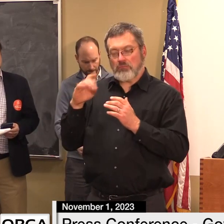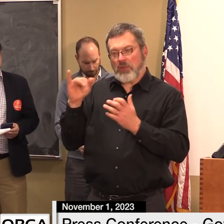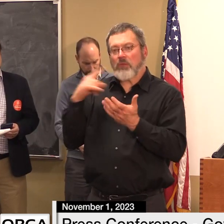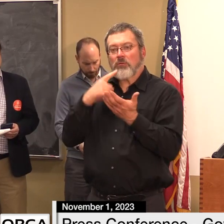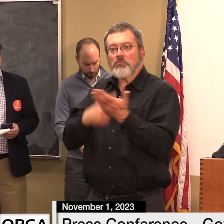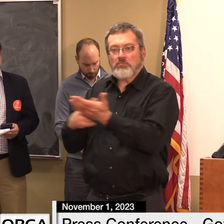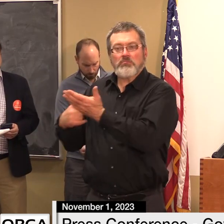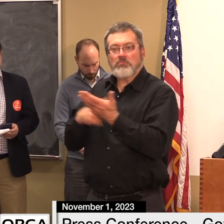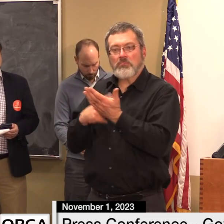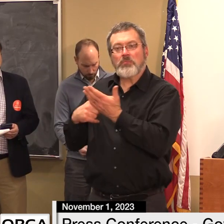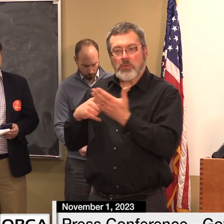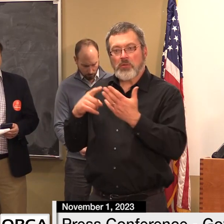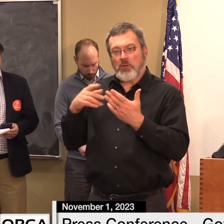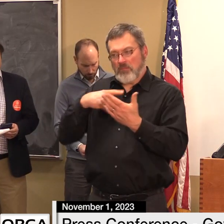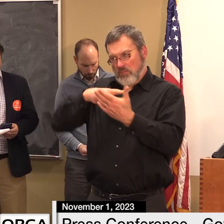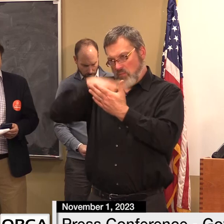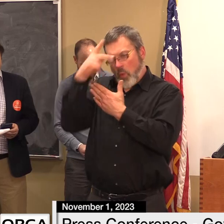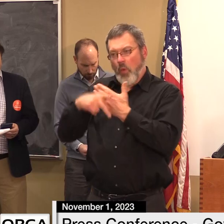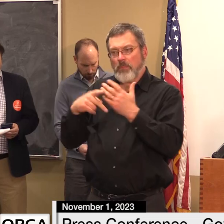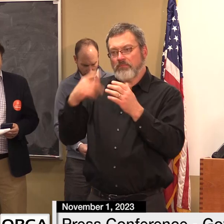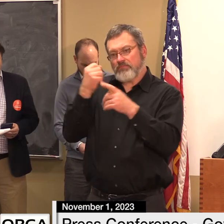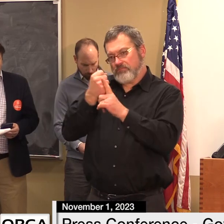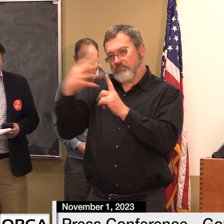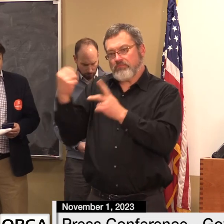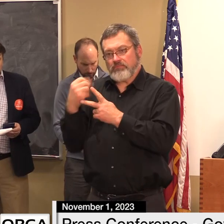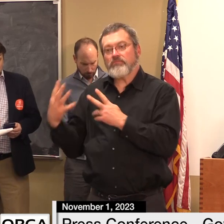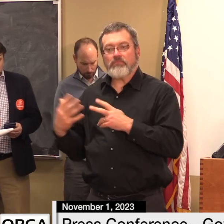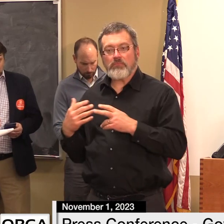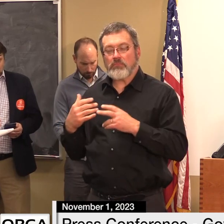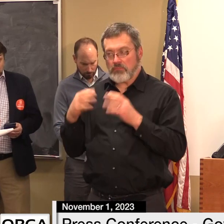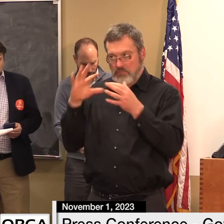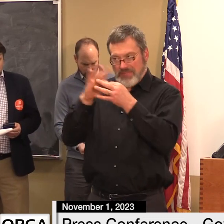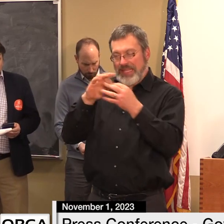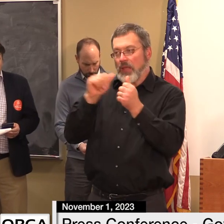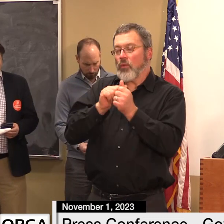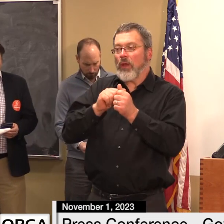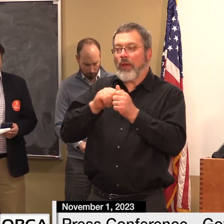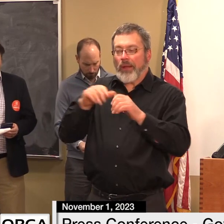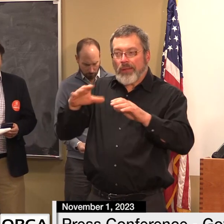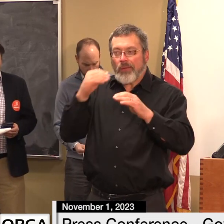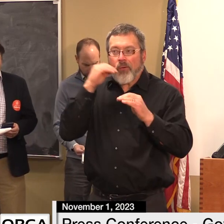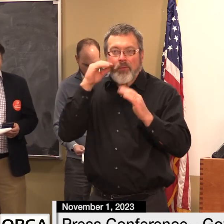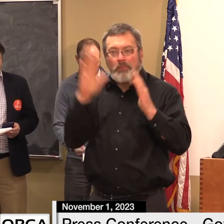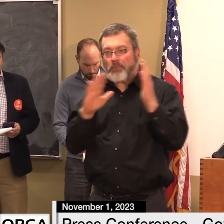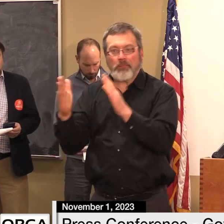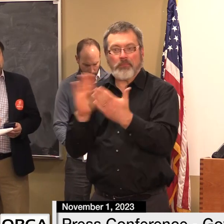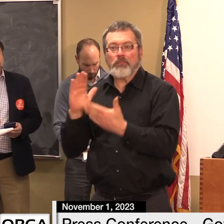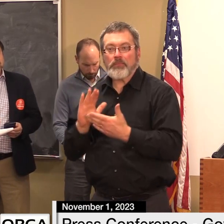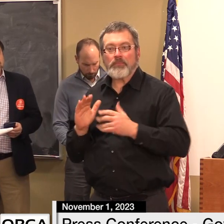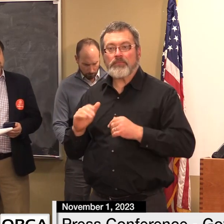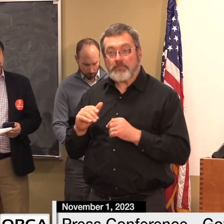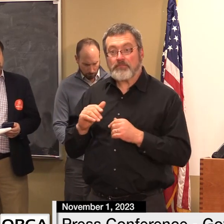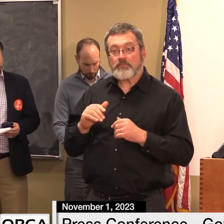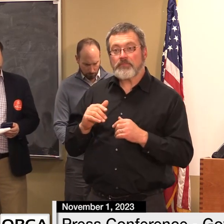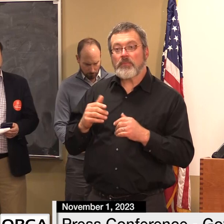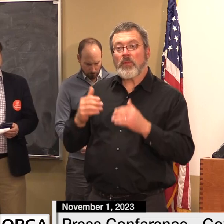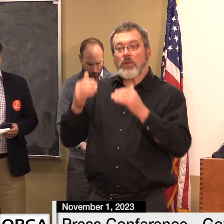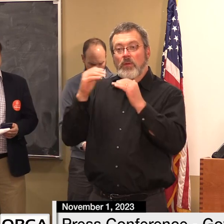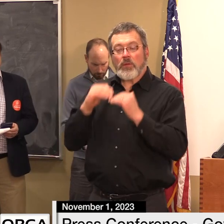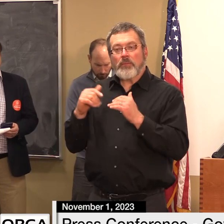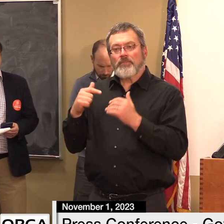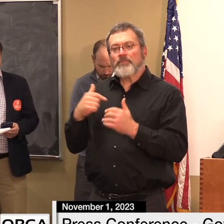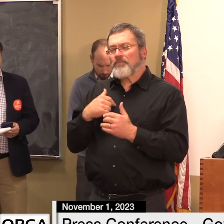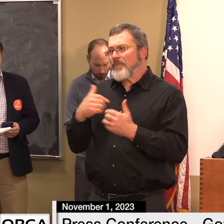support weatherization. He'll also talk about LIHEAP funding available to help Vermonters with their home heating